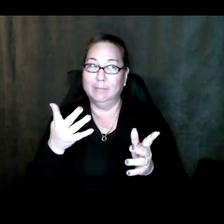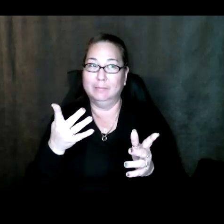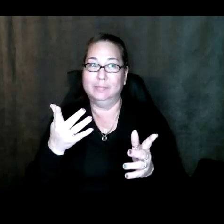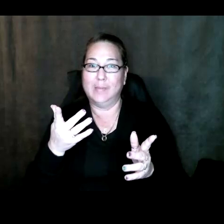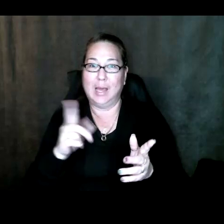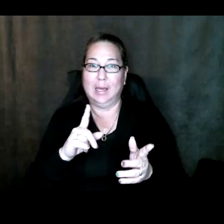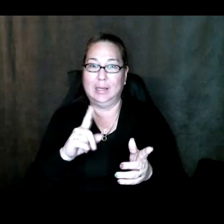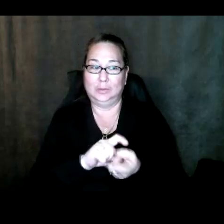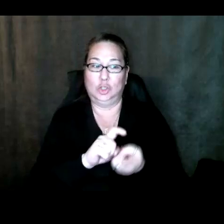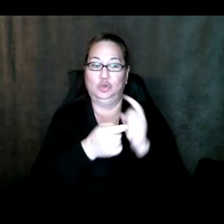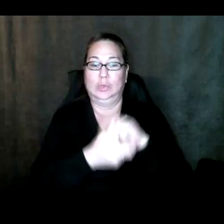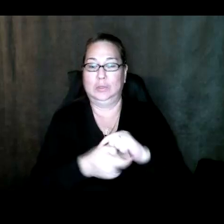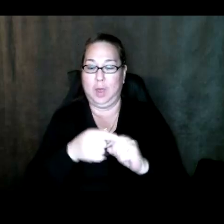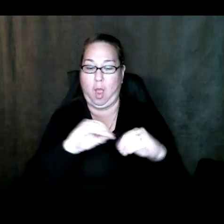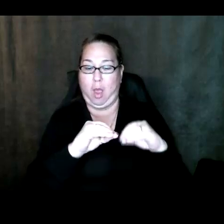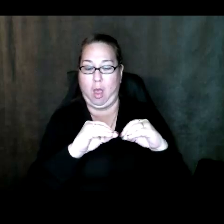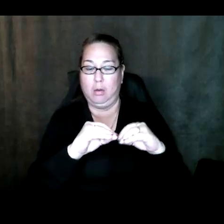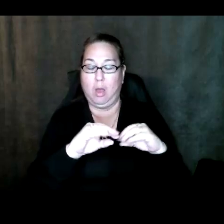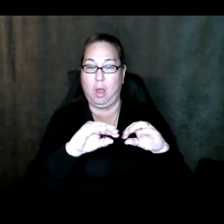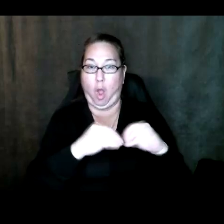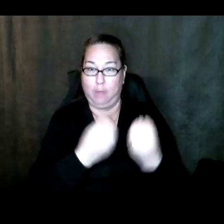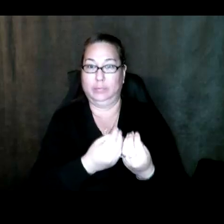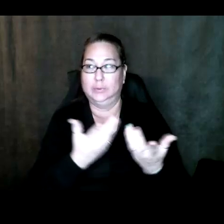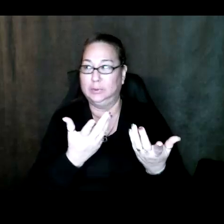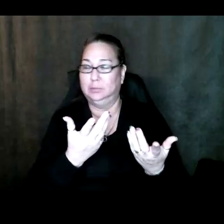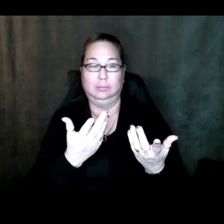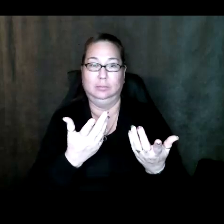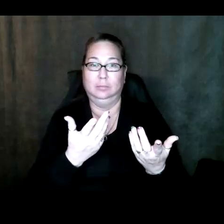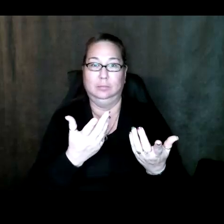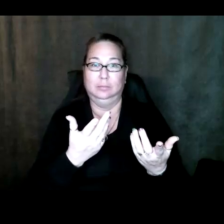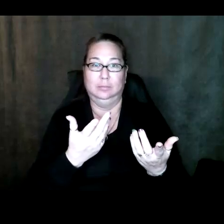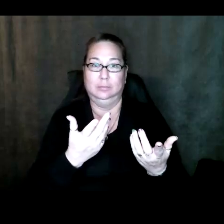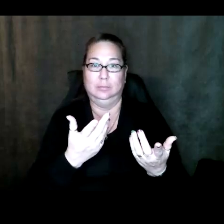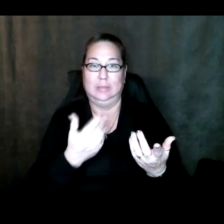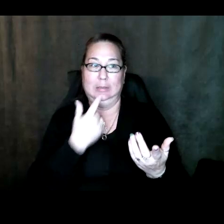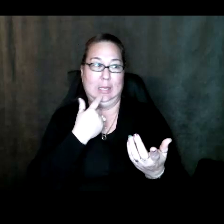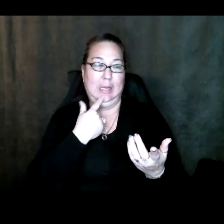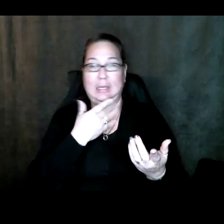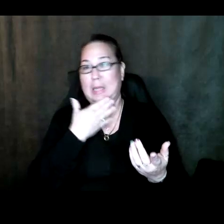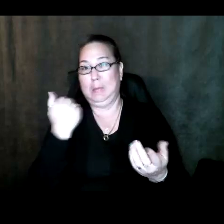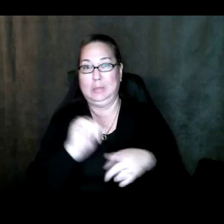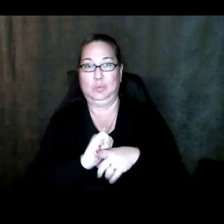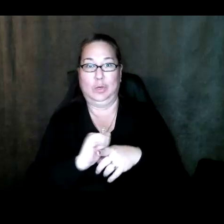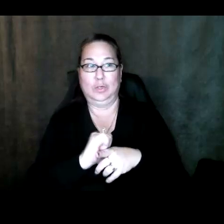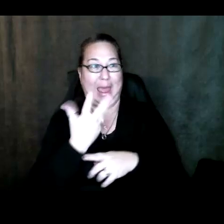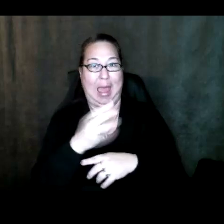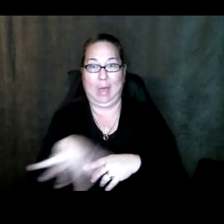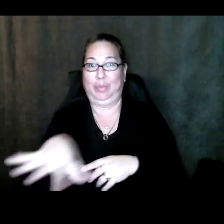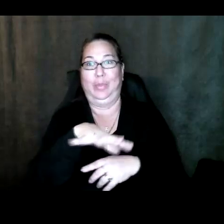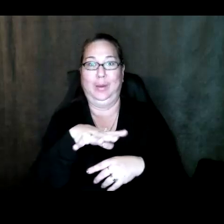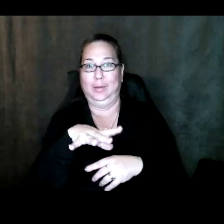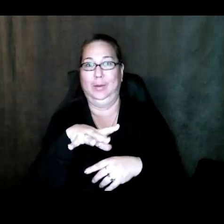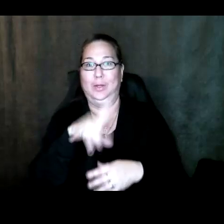do everything and every which way that, you know, best practices out there, whatever, you know, to